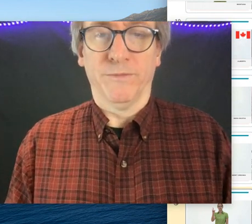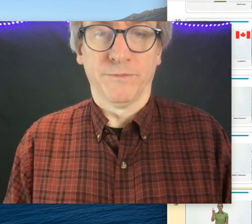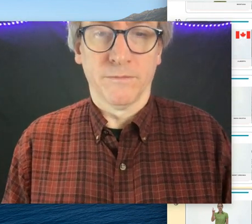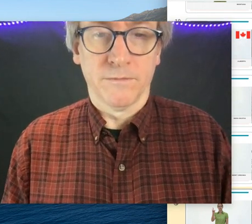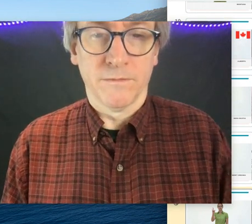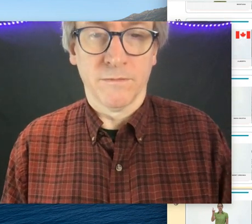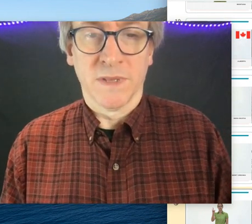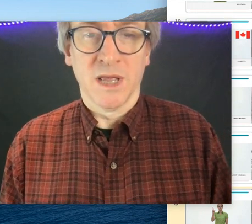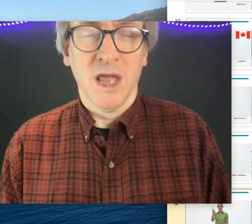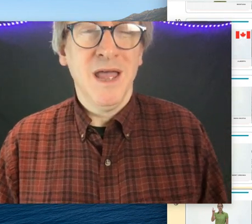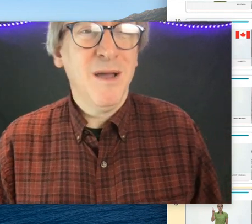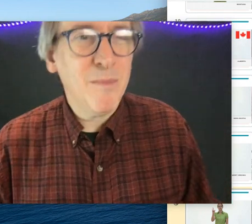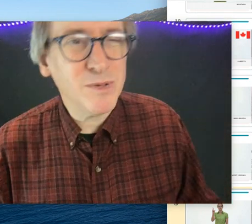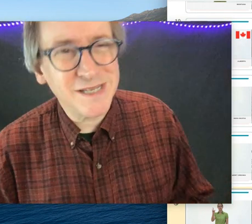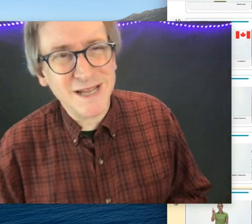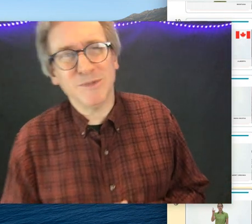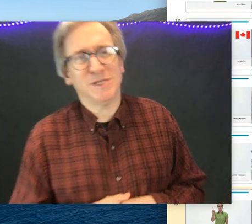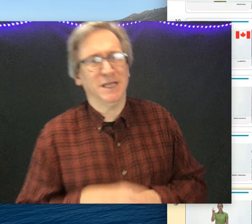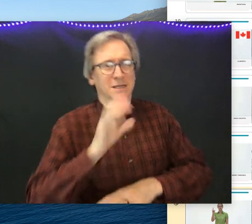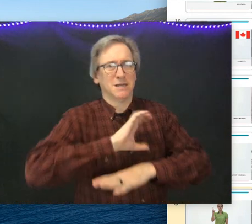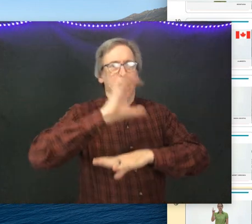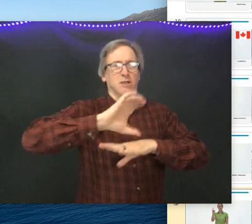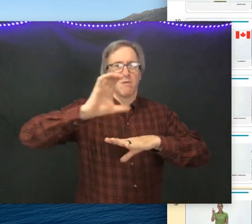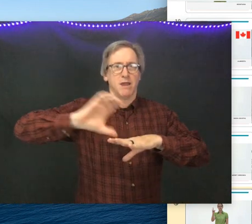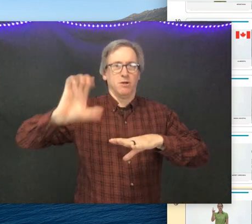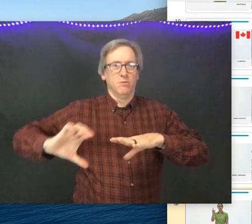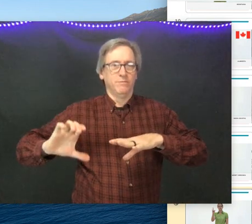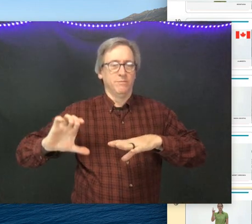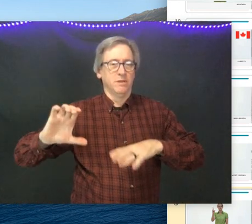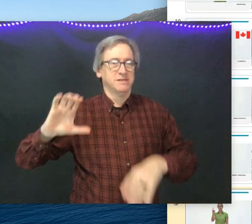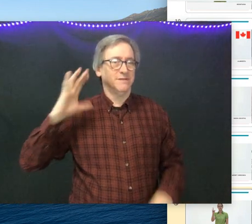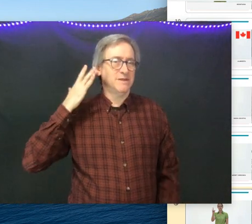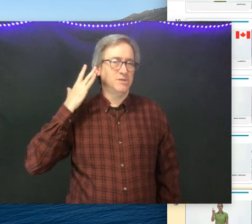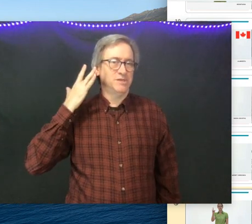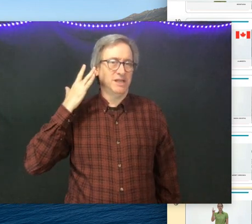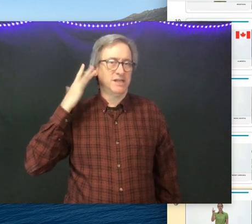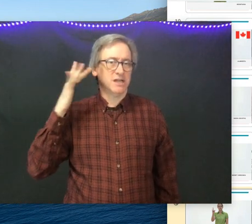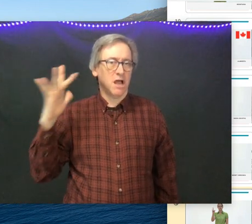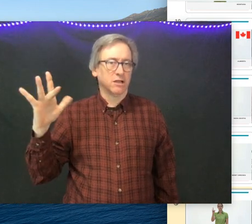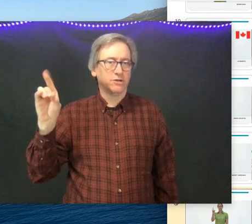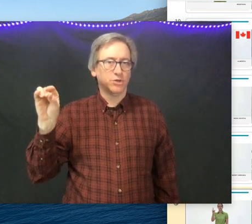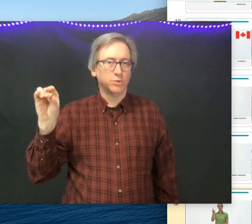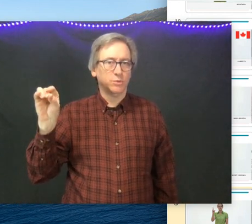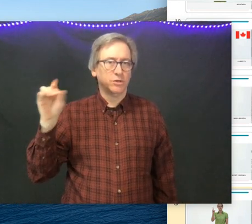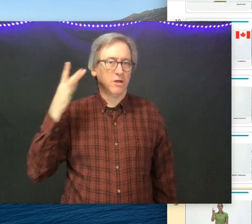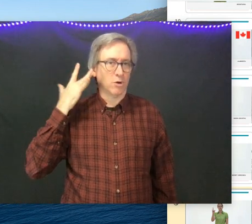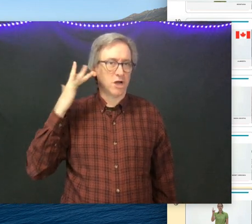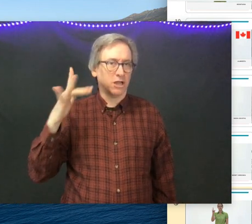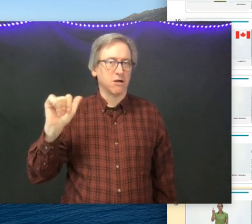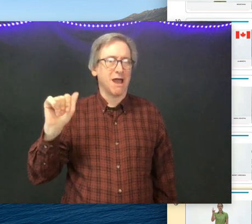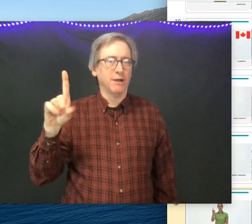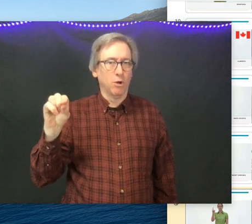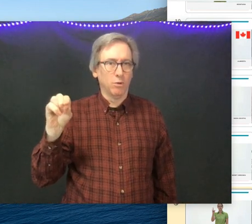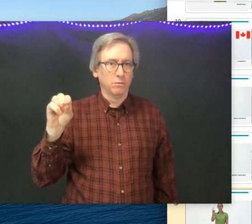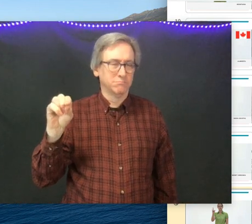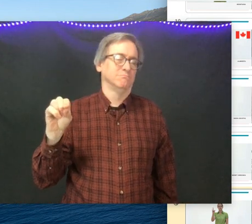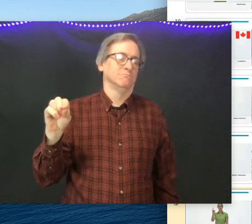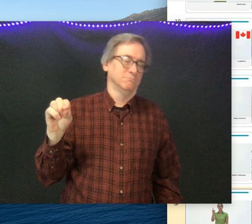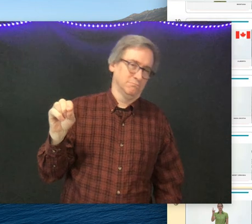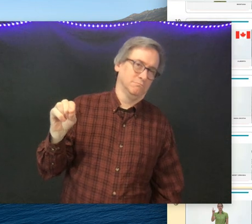Colorado. Most of the time you see Colorado. Sometimes you see Colorado or